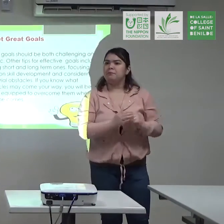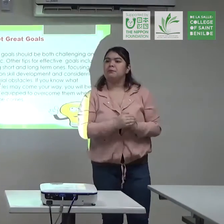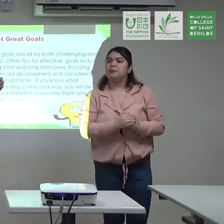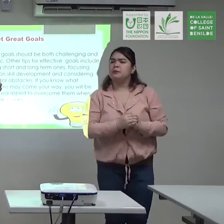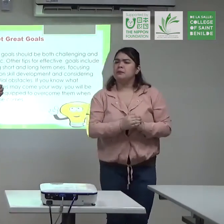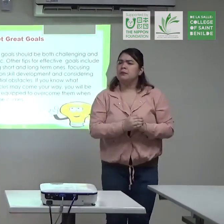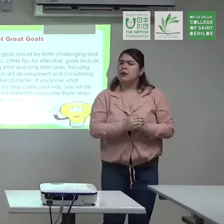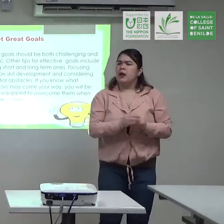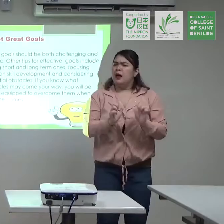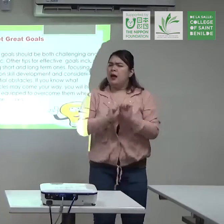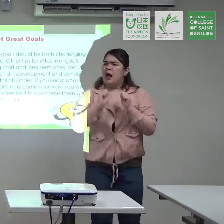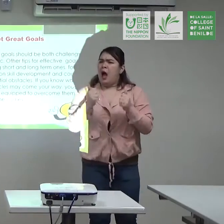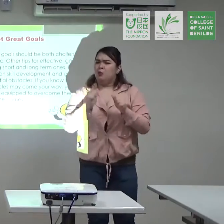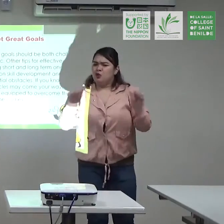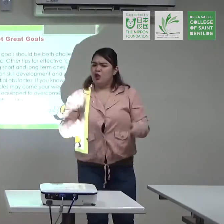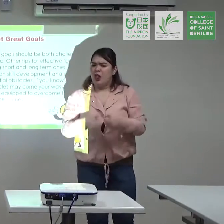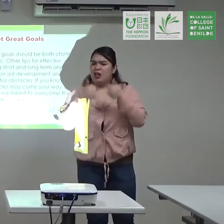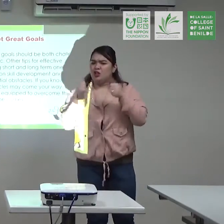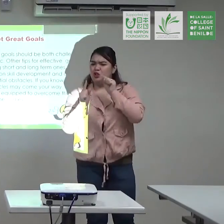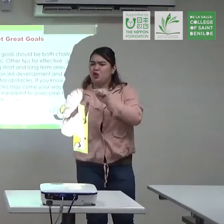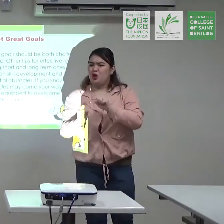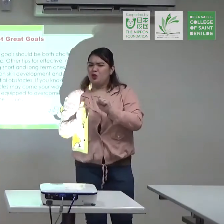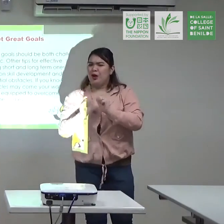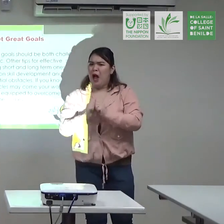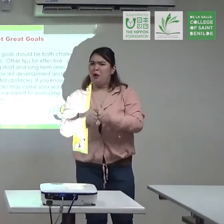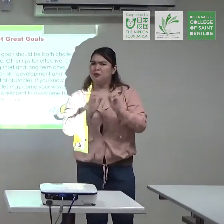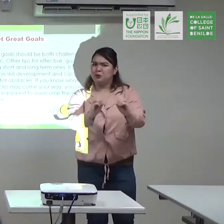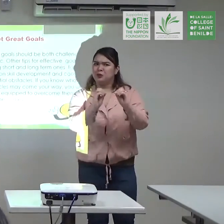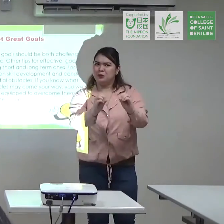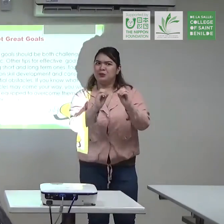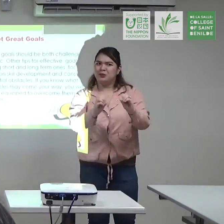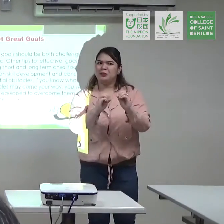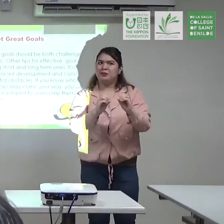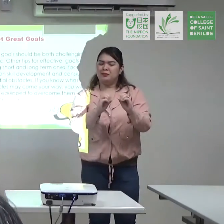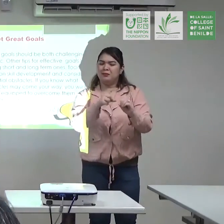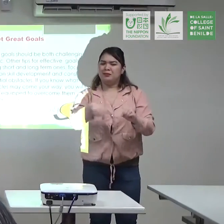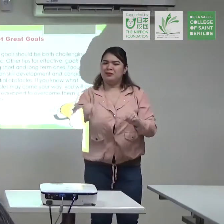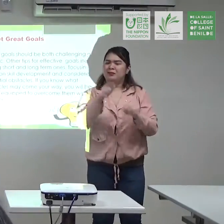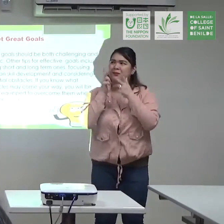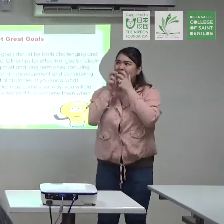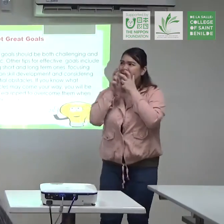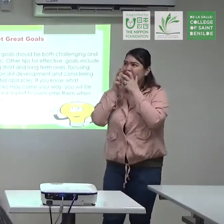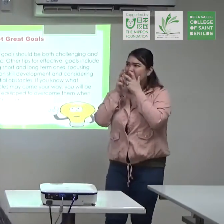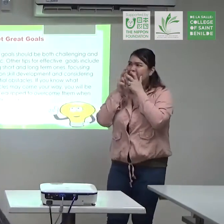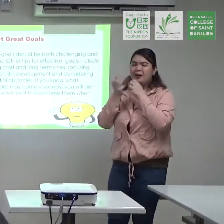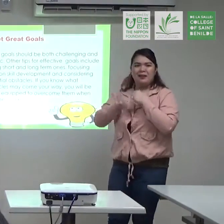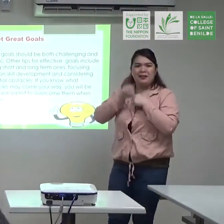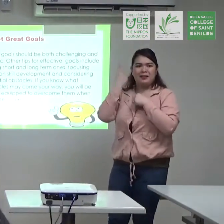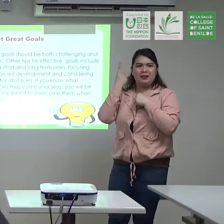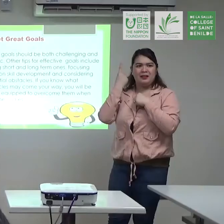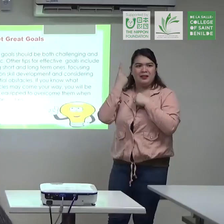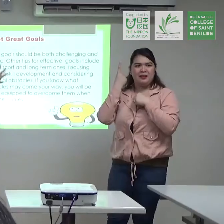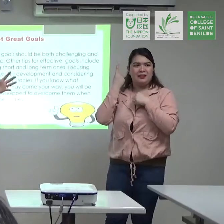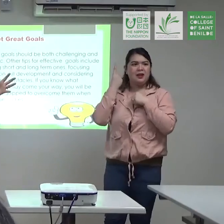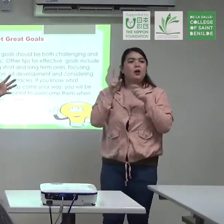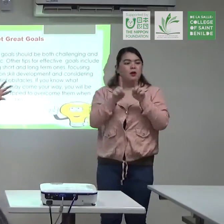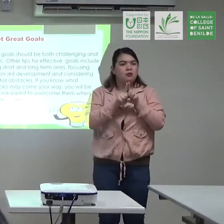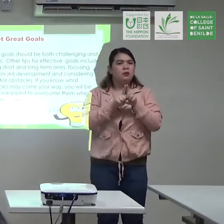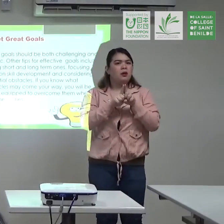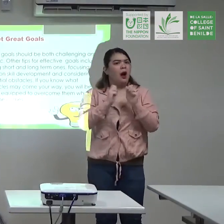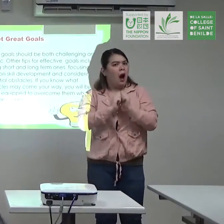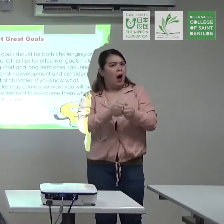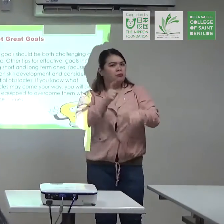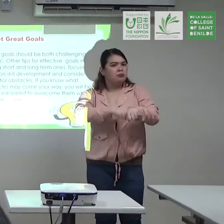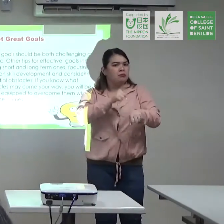with a challenging goal? How can you come up with a small time goal compared with